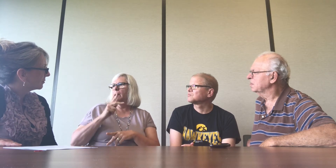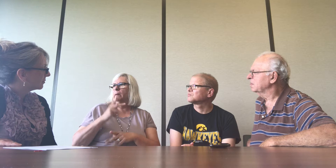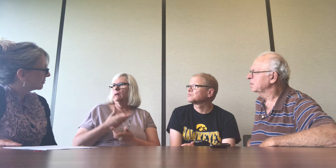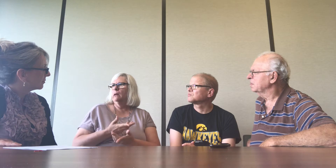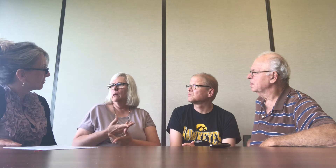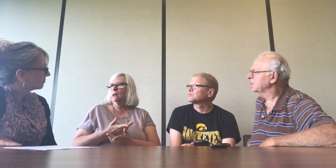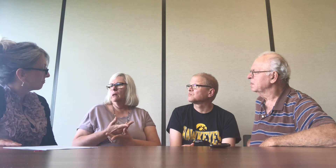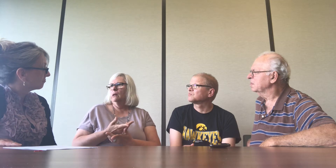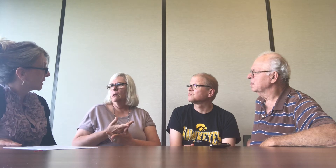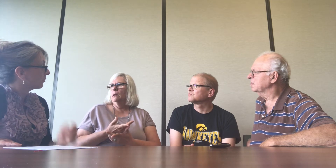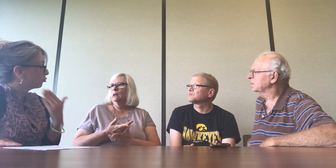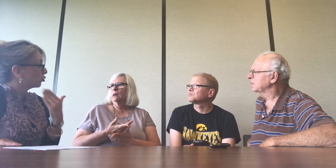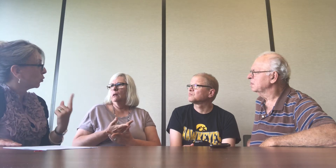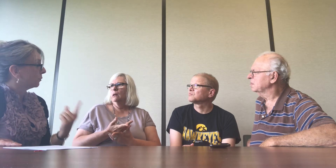to rely on other people.